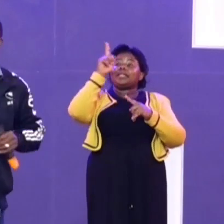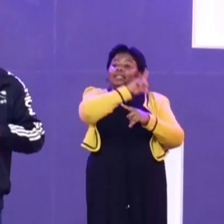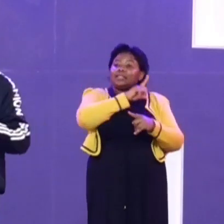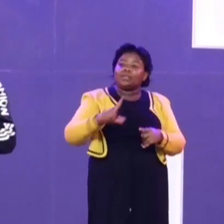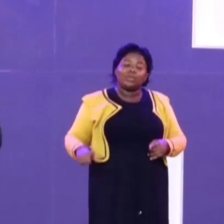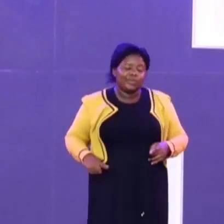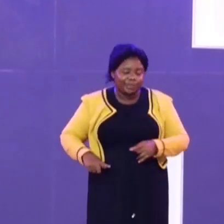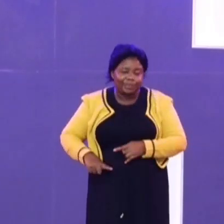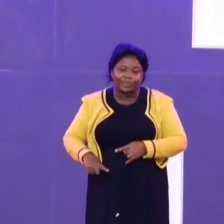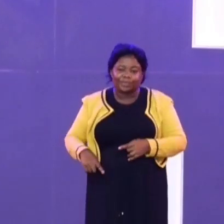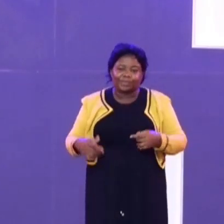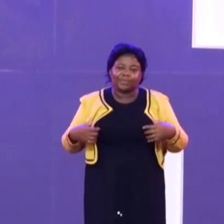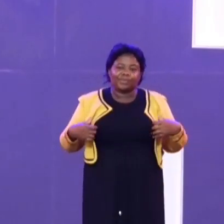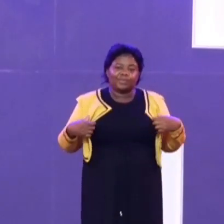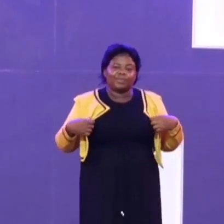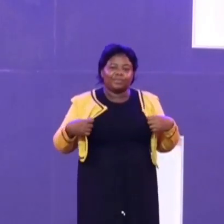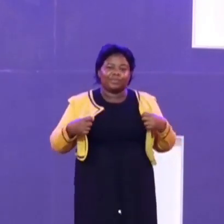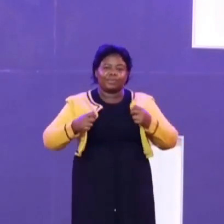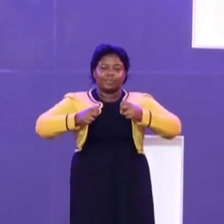yeye mukama.